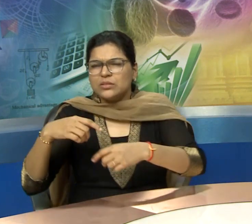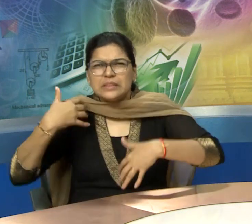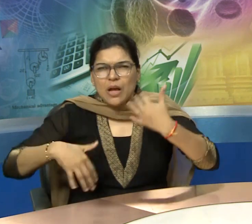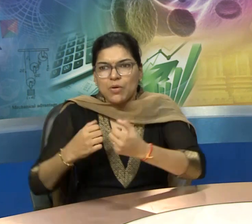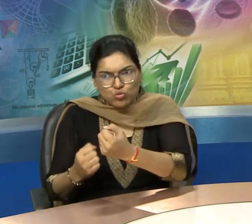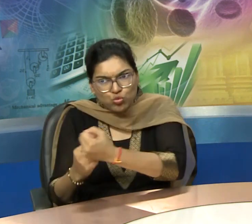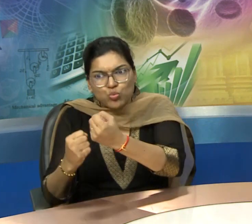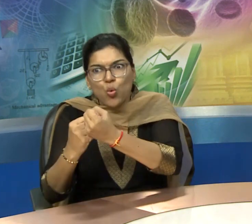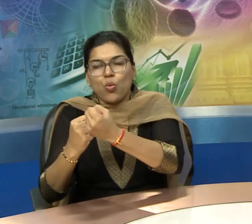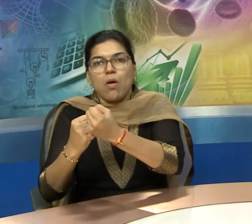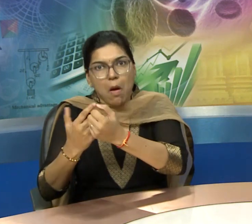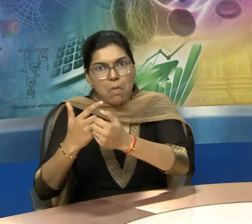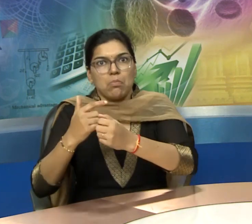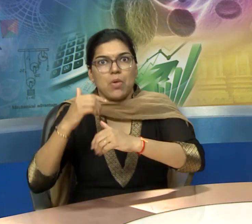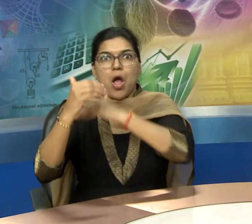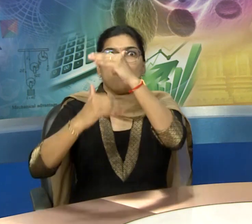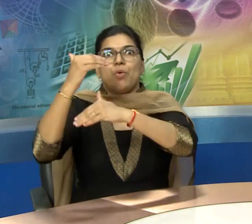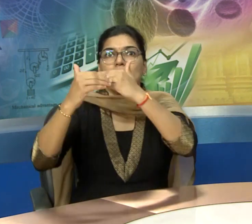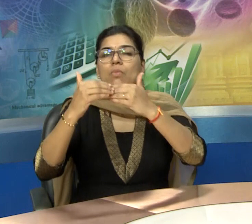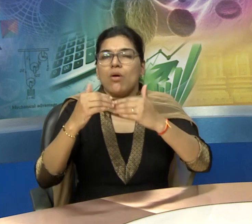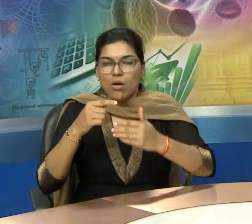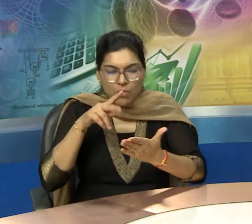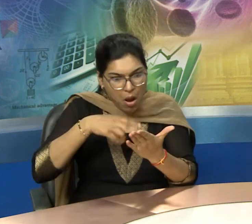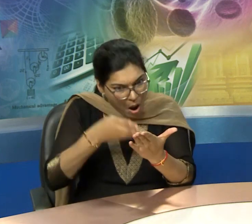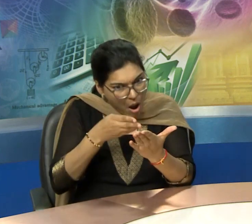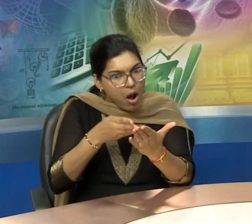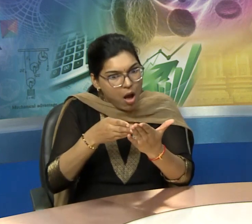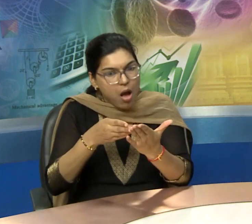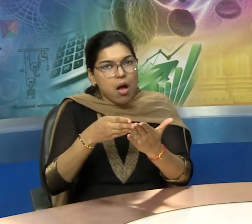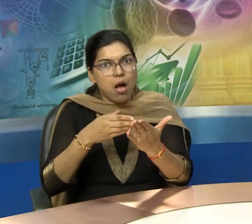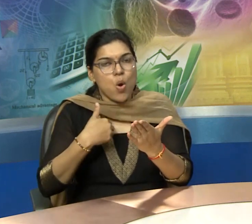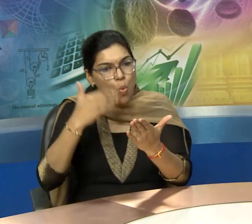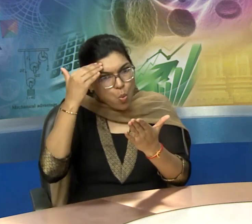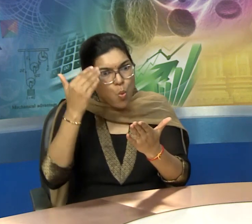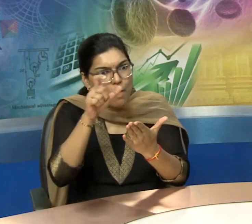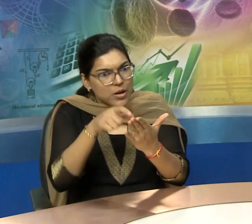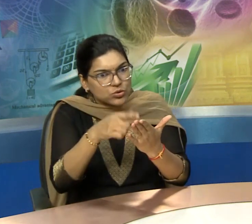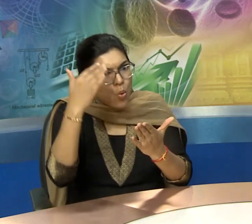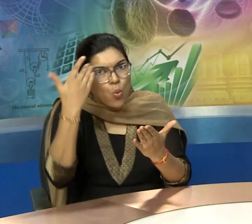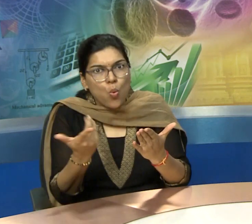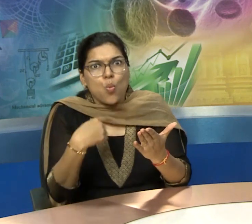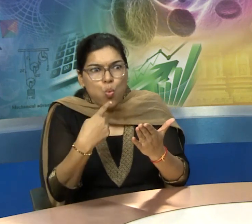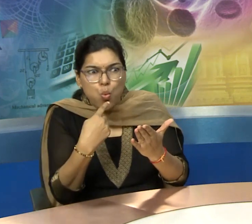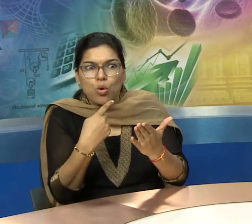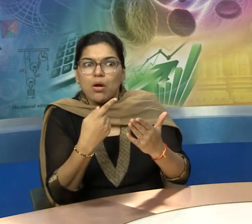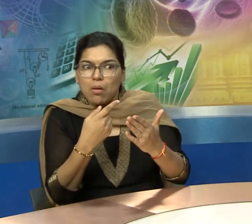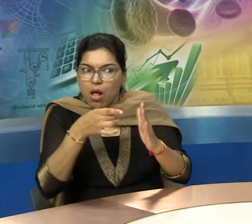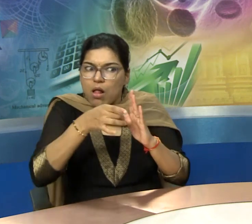magazines, newspapers. All these are kept to facilitate the